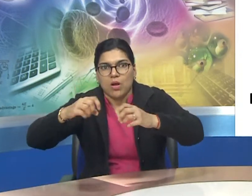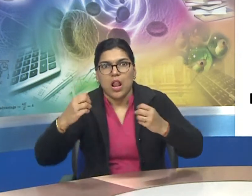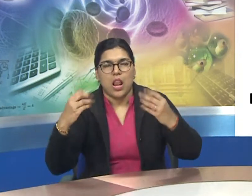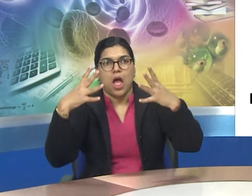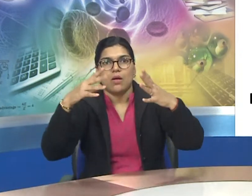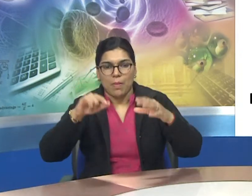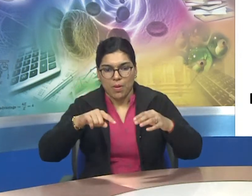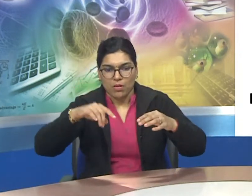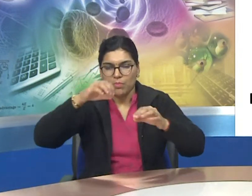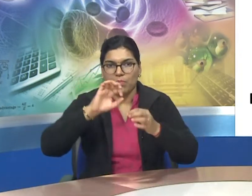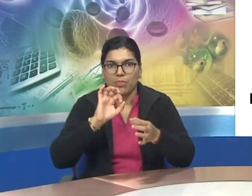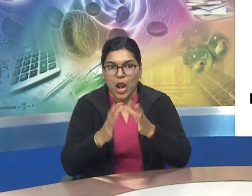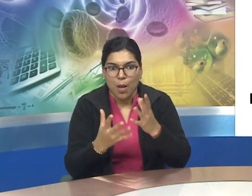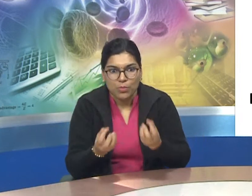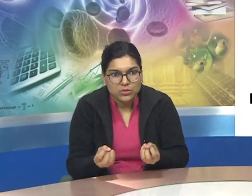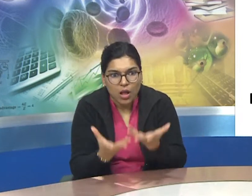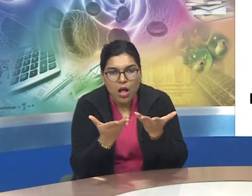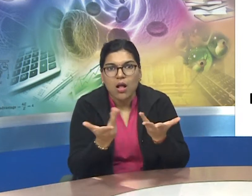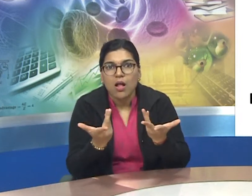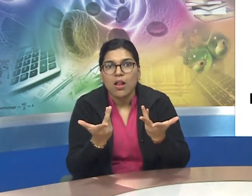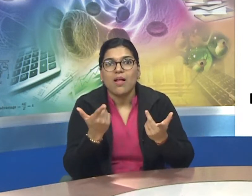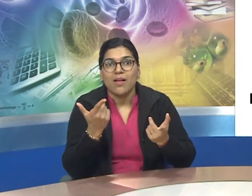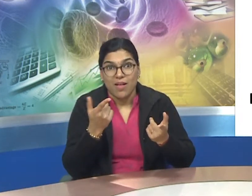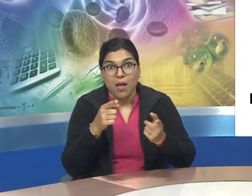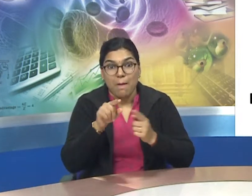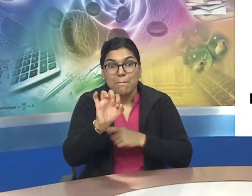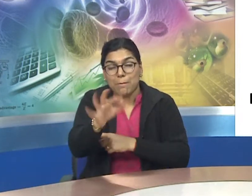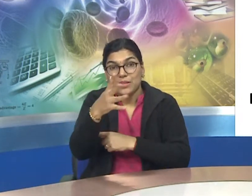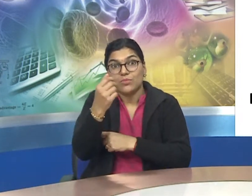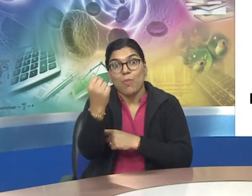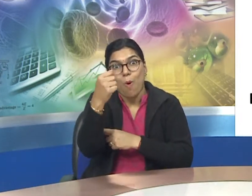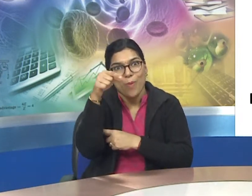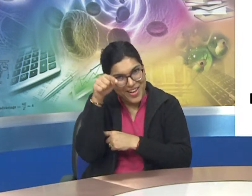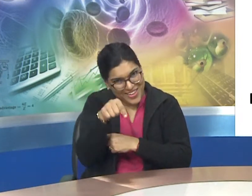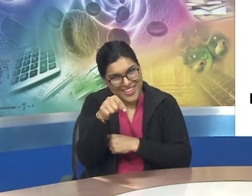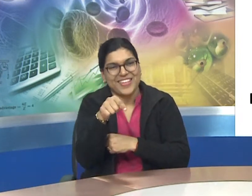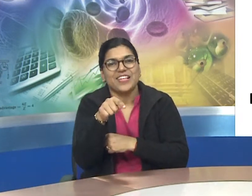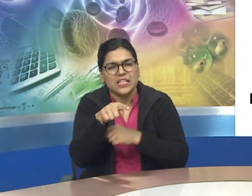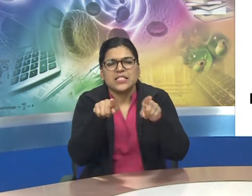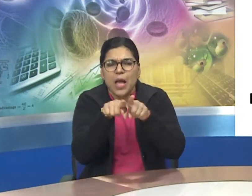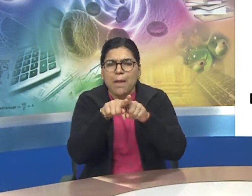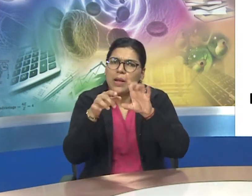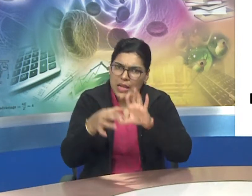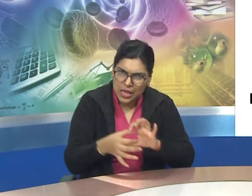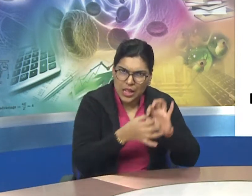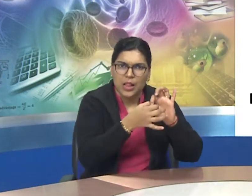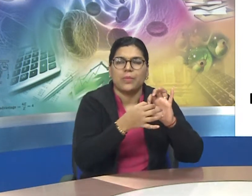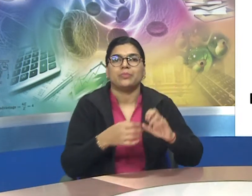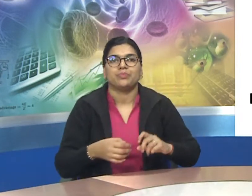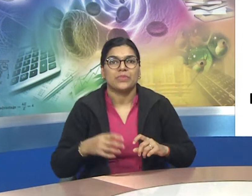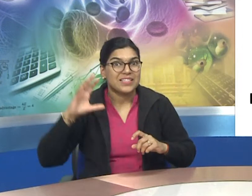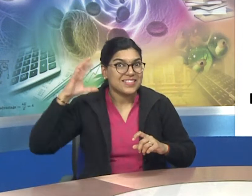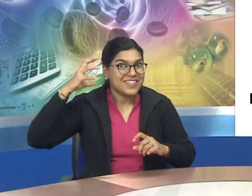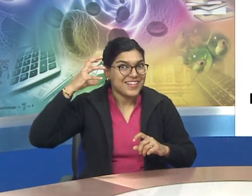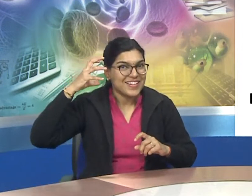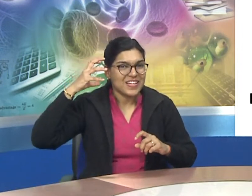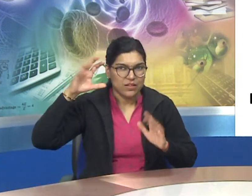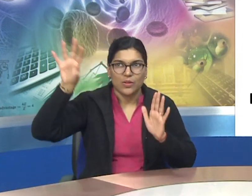There are different items at our home which we use in our kitchen using the electricity.